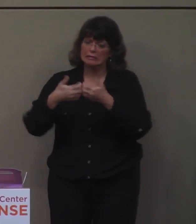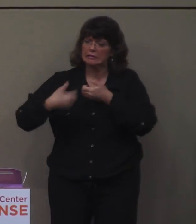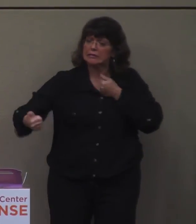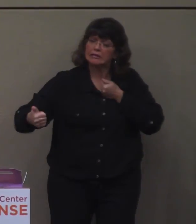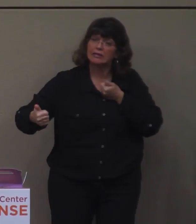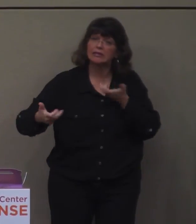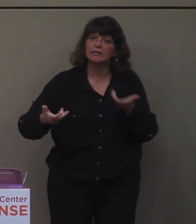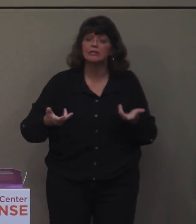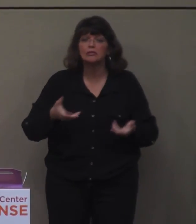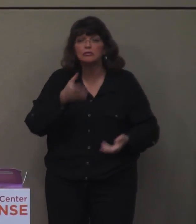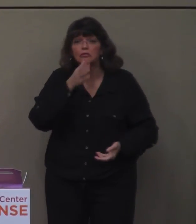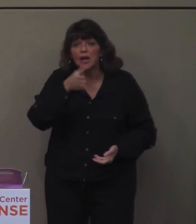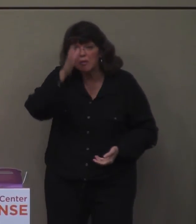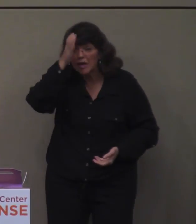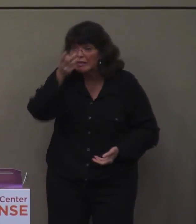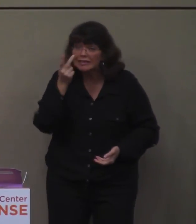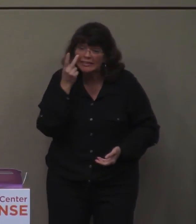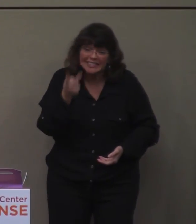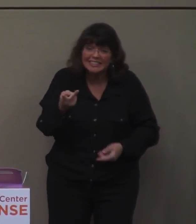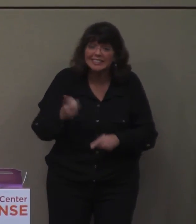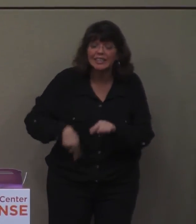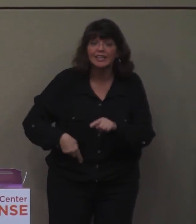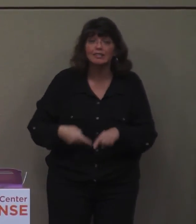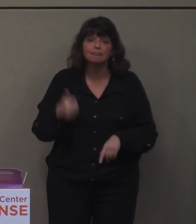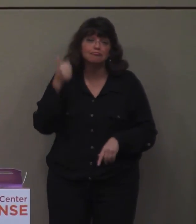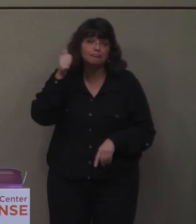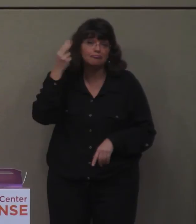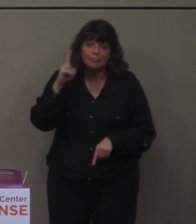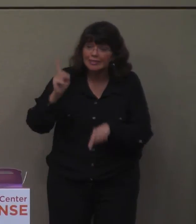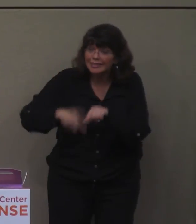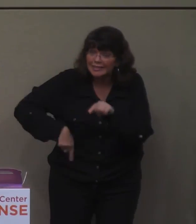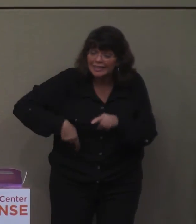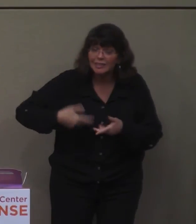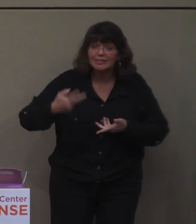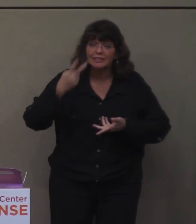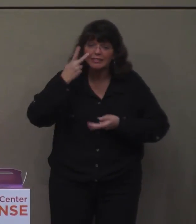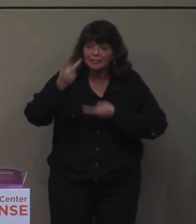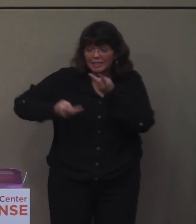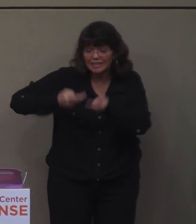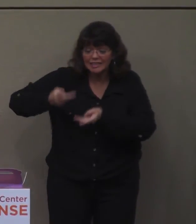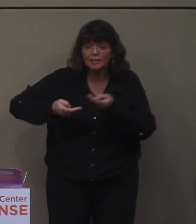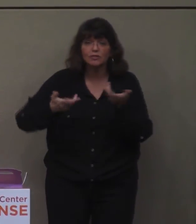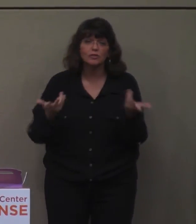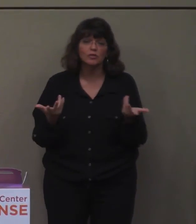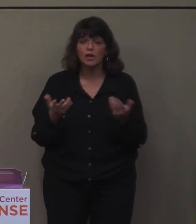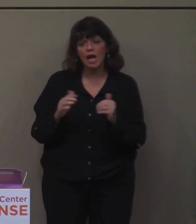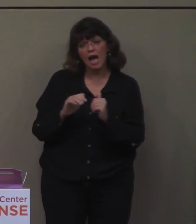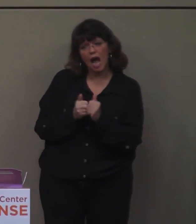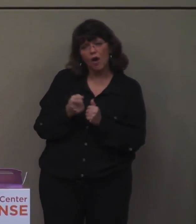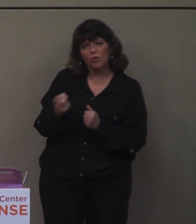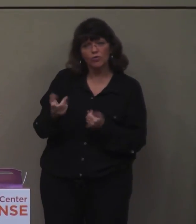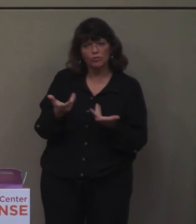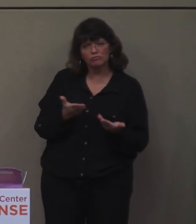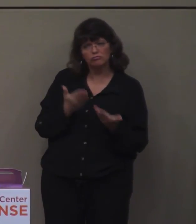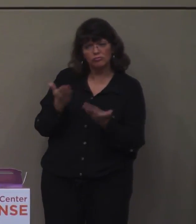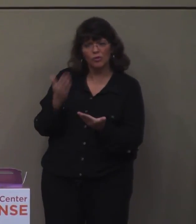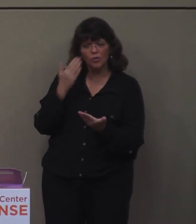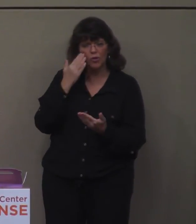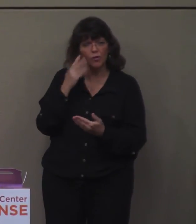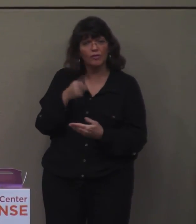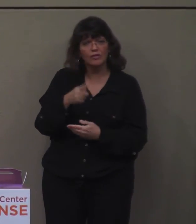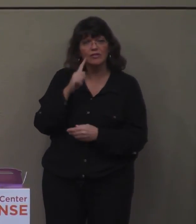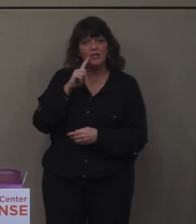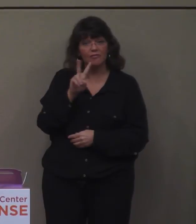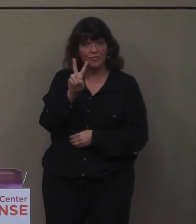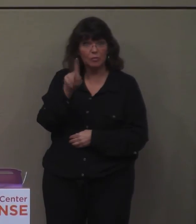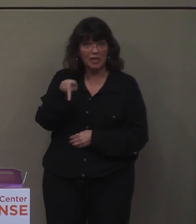we aren't able to see right now. What would your message be as far as phone calls, video calls, and how important